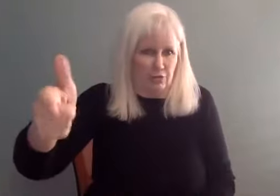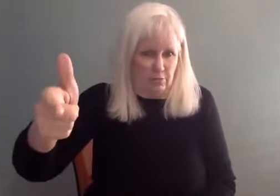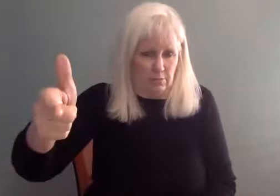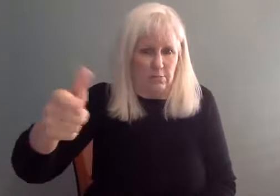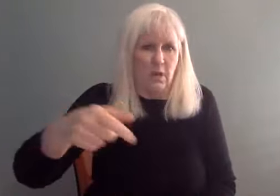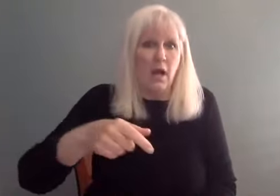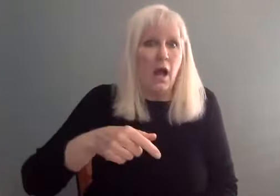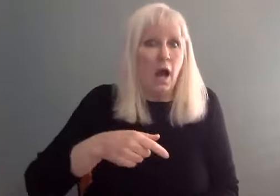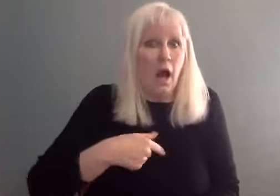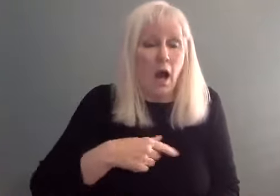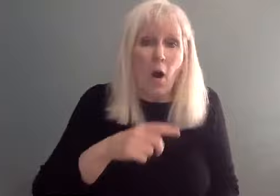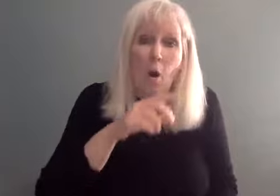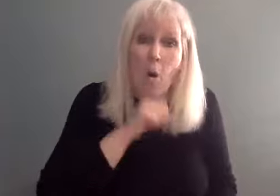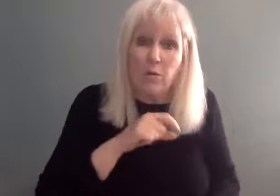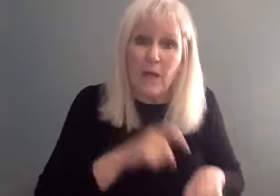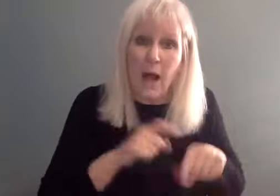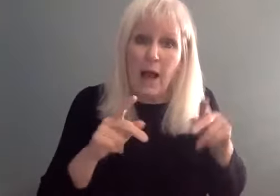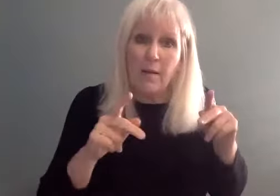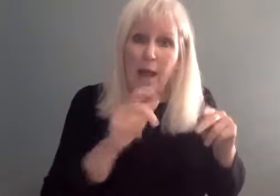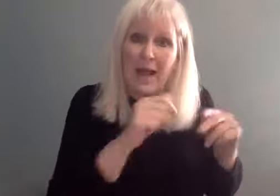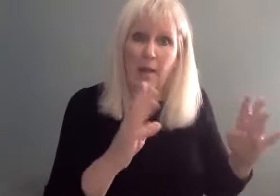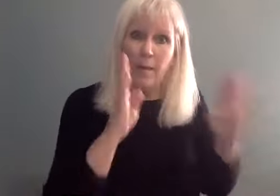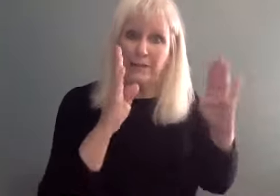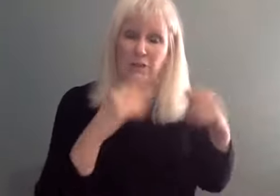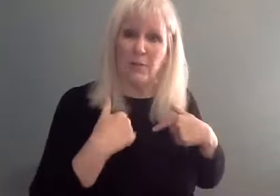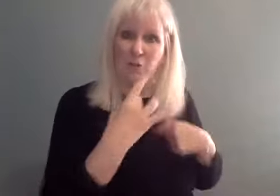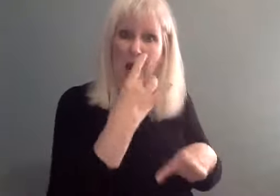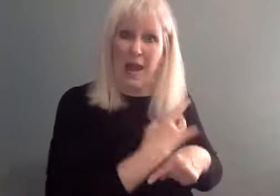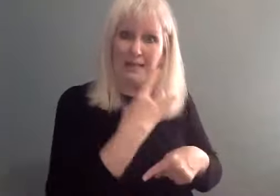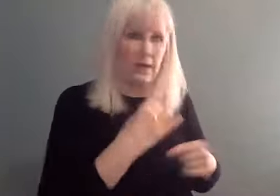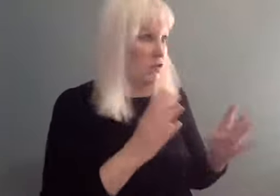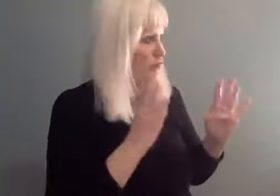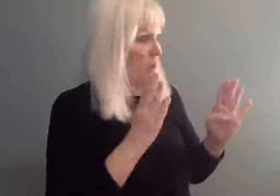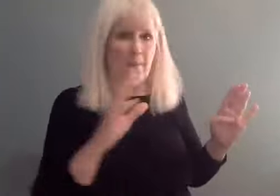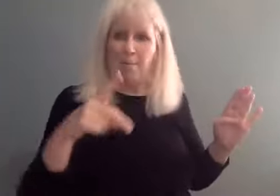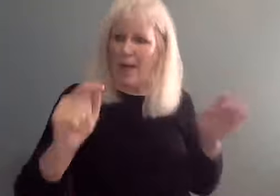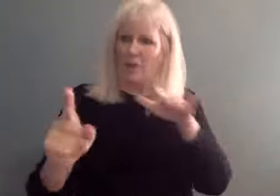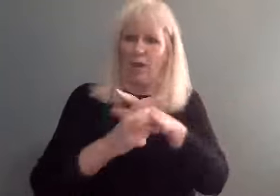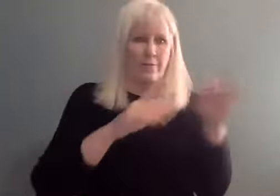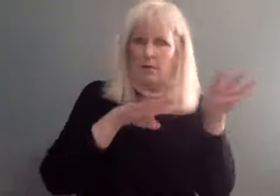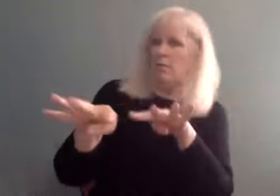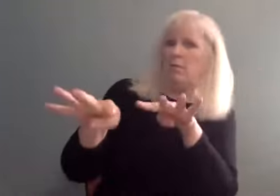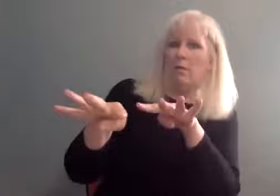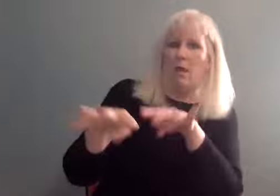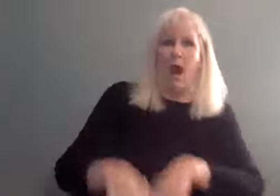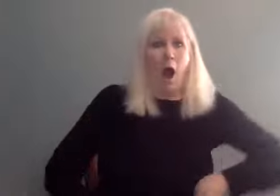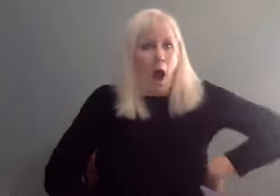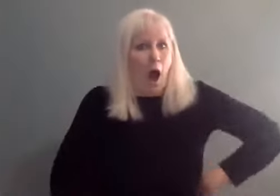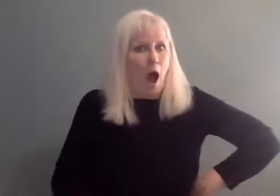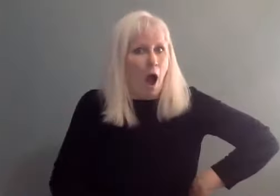timer's attention for 8 days, like I even really knew it. But it seemed to me as soon as Pat got there, they went to her. And I thought, oh, she stole